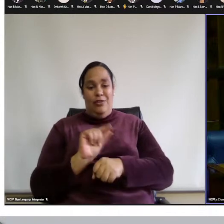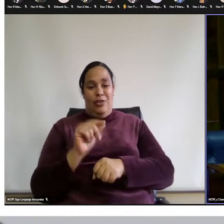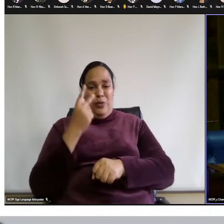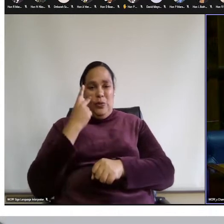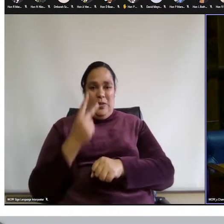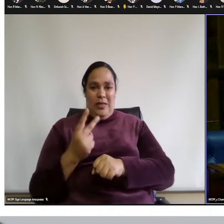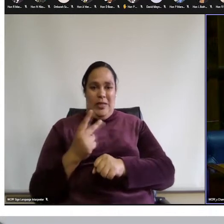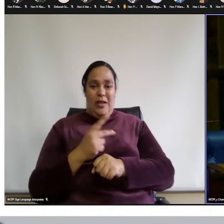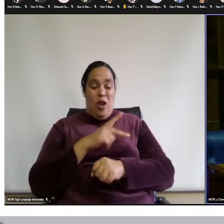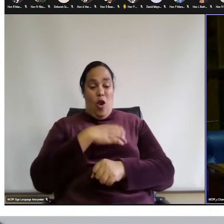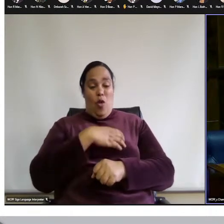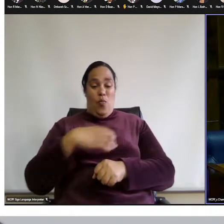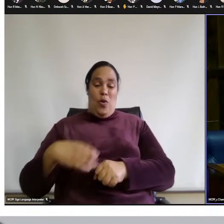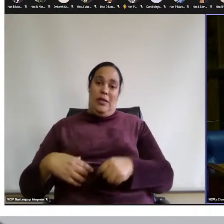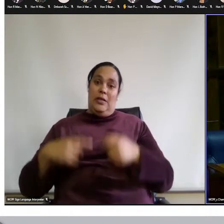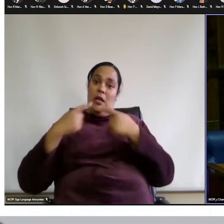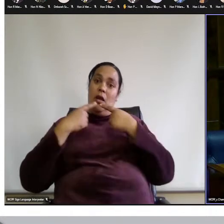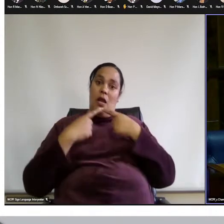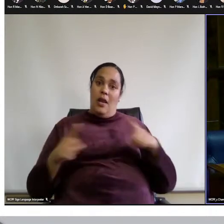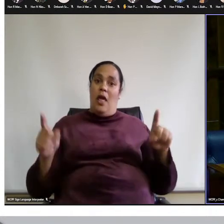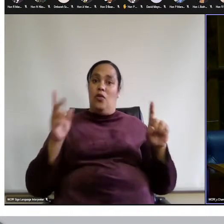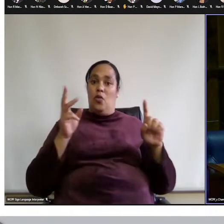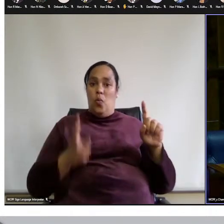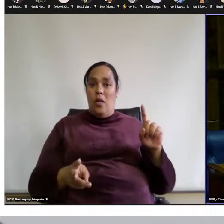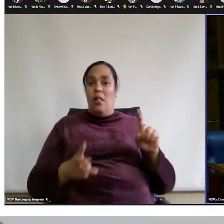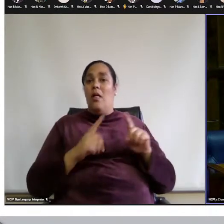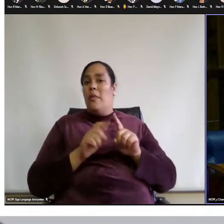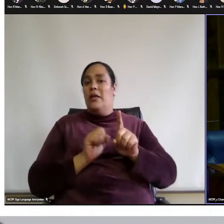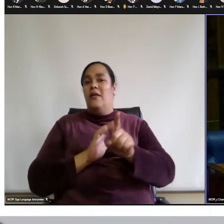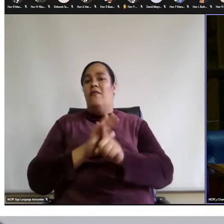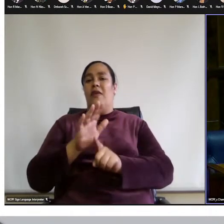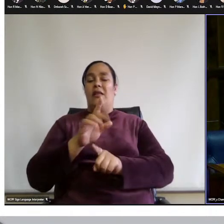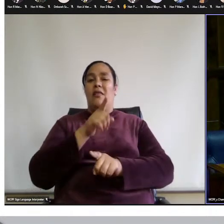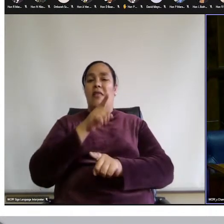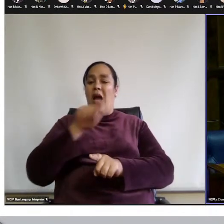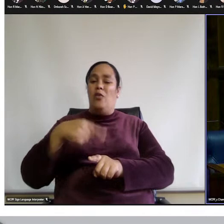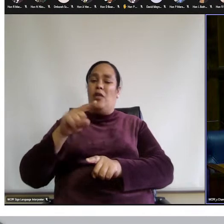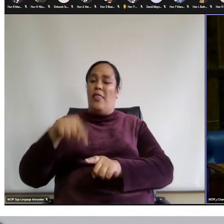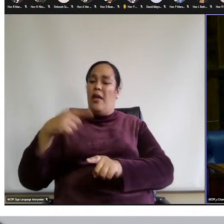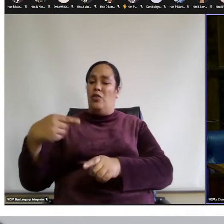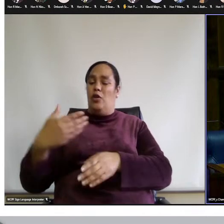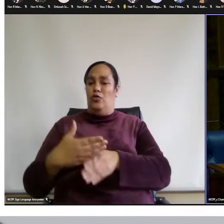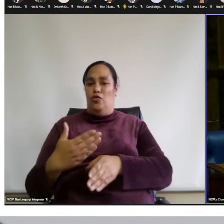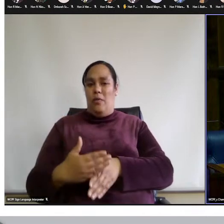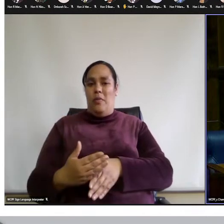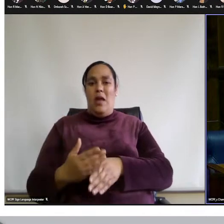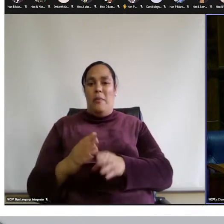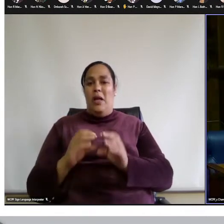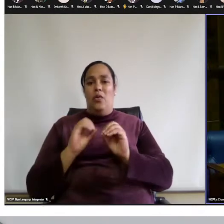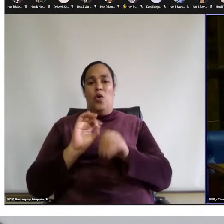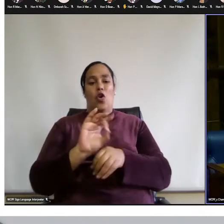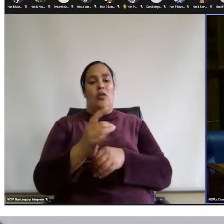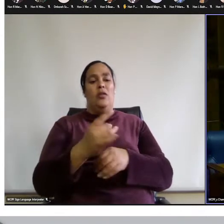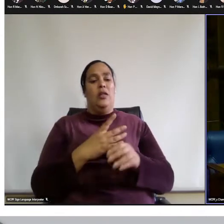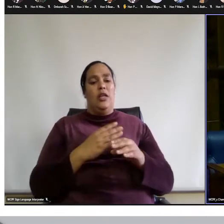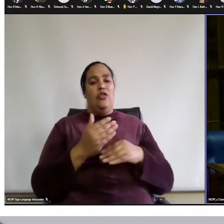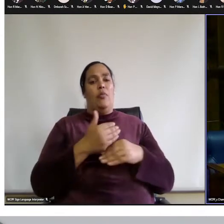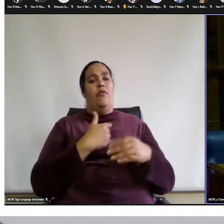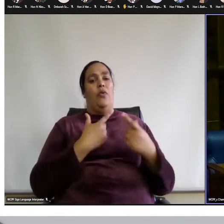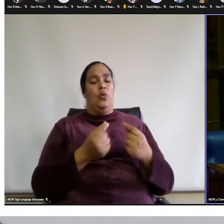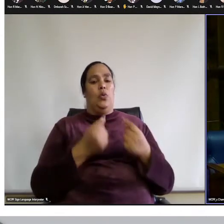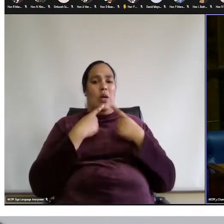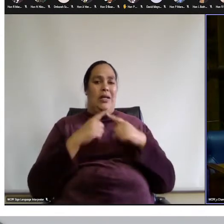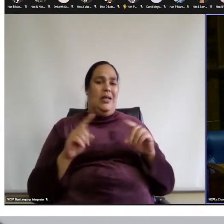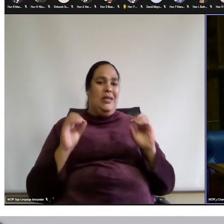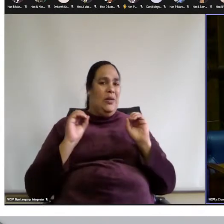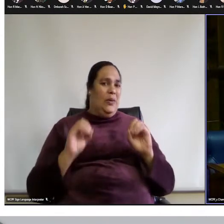The president will make an announcement that affects thousands of jobs, and there will be no consultation before making that announcement.